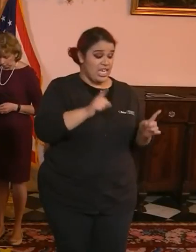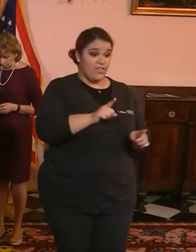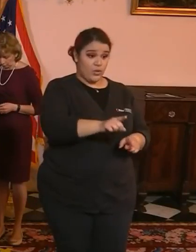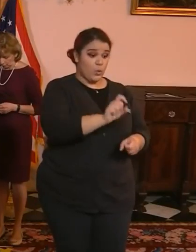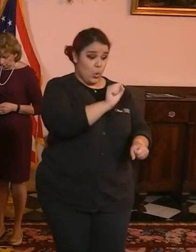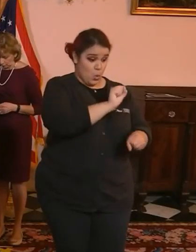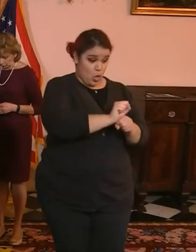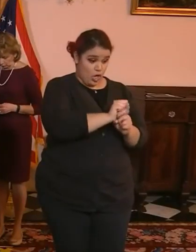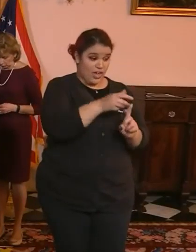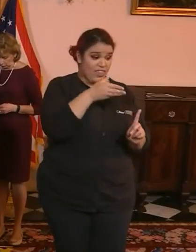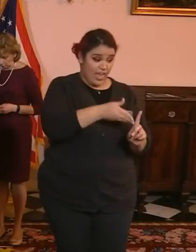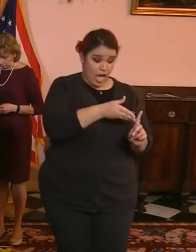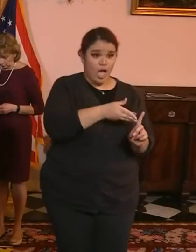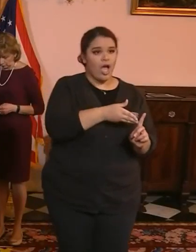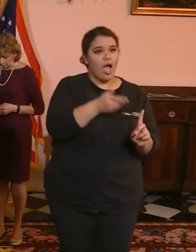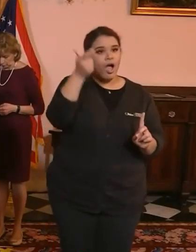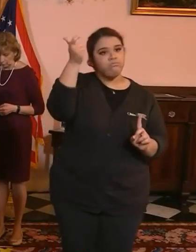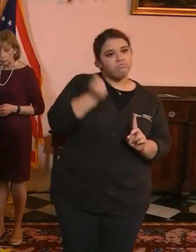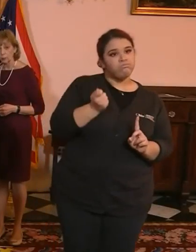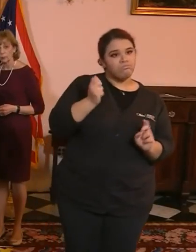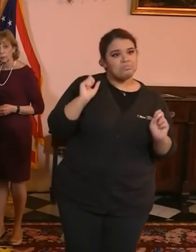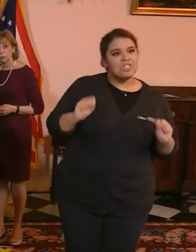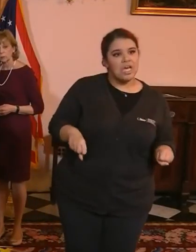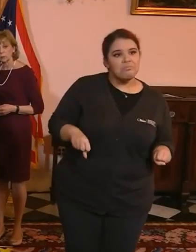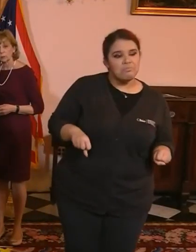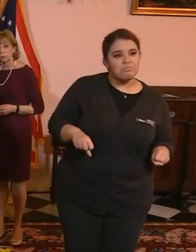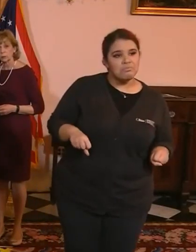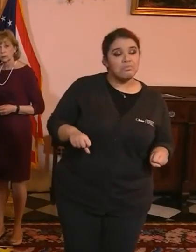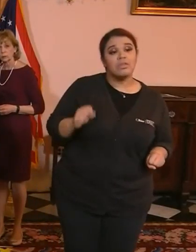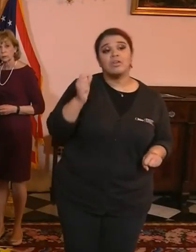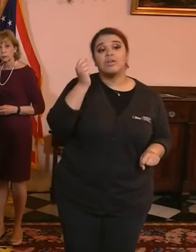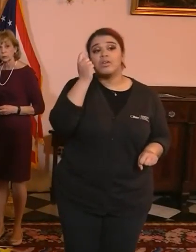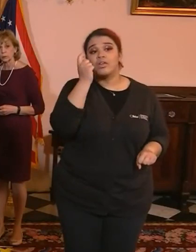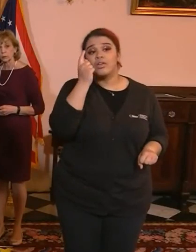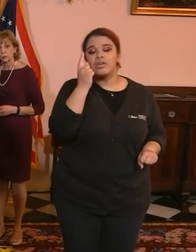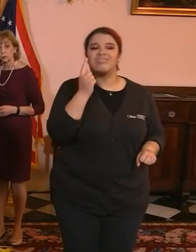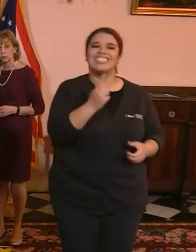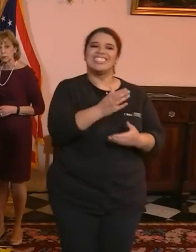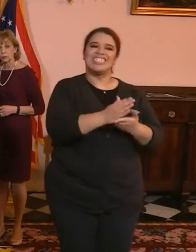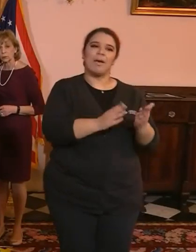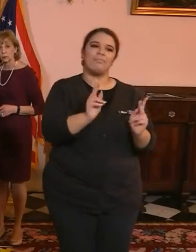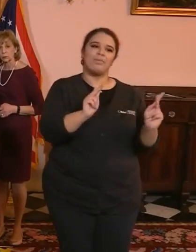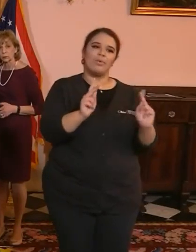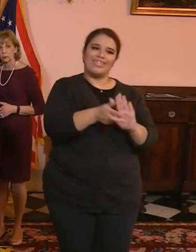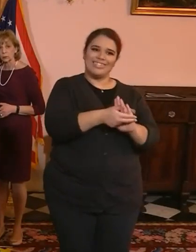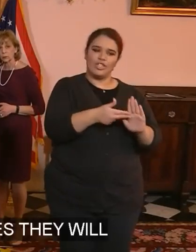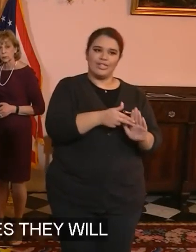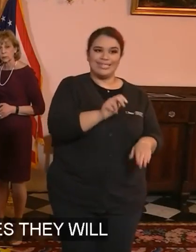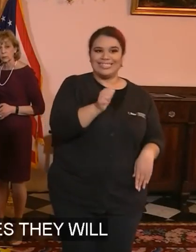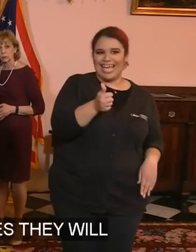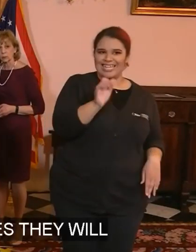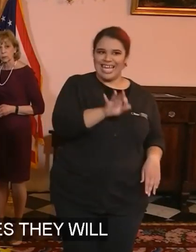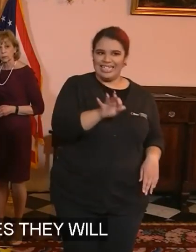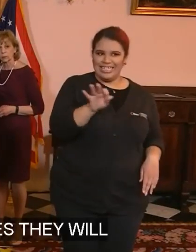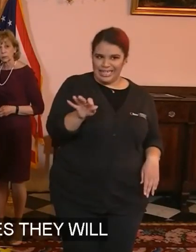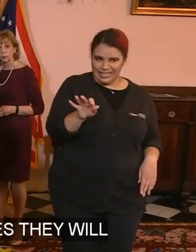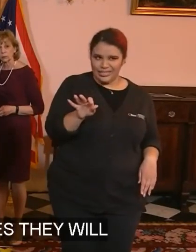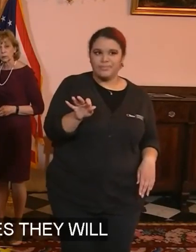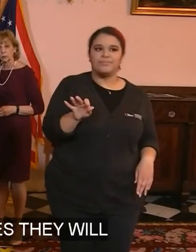In some circumstances, they will be 1099 employees, or they're not actually